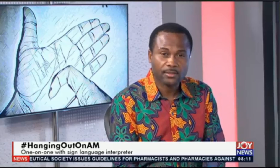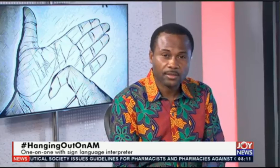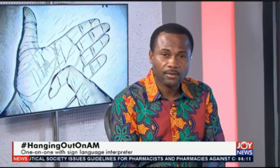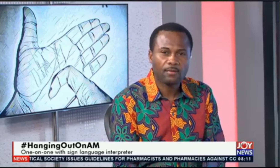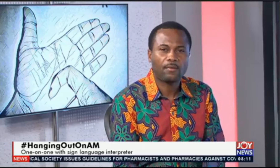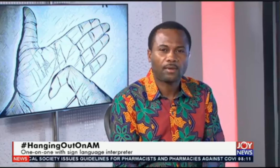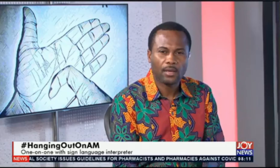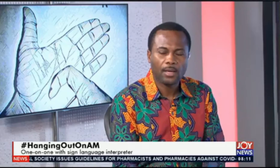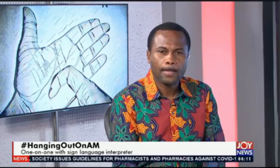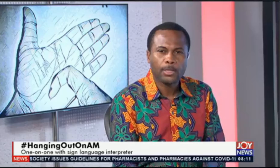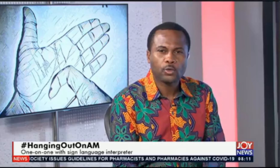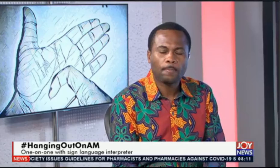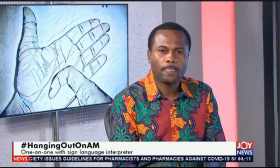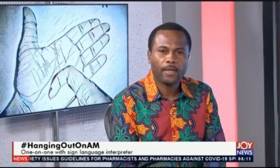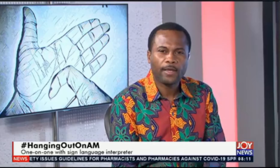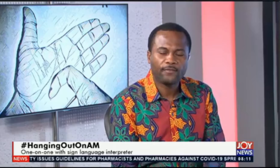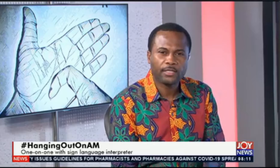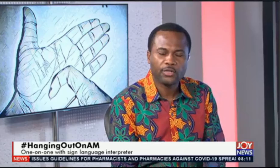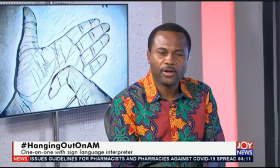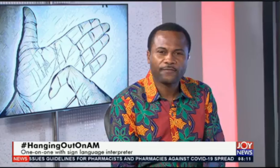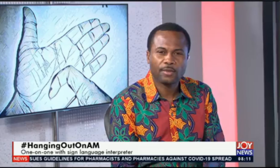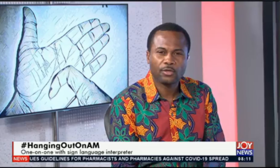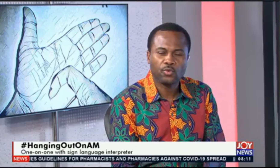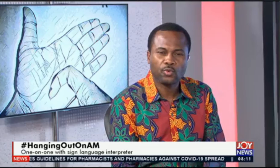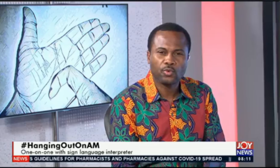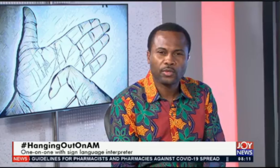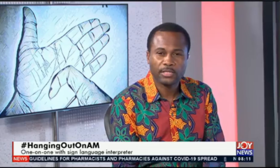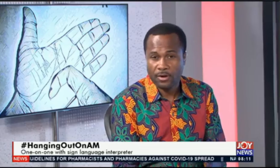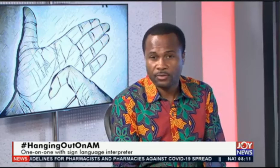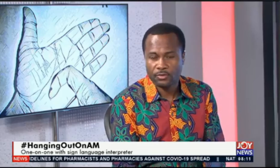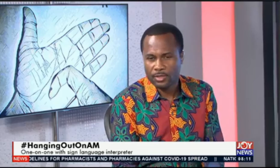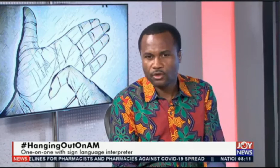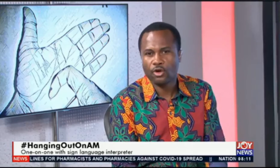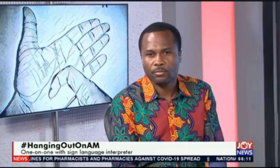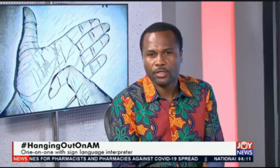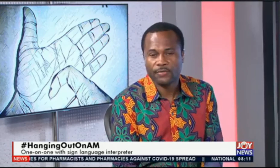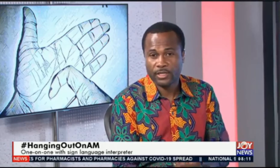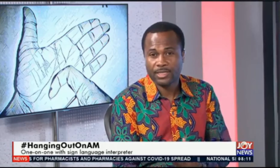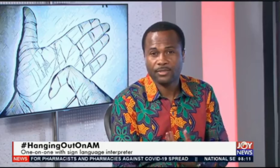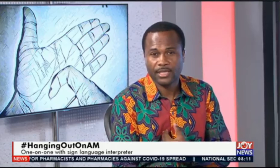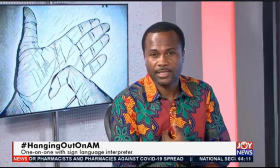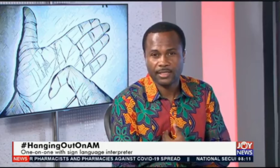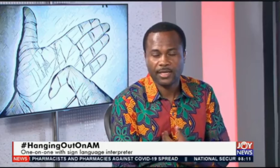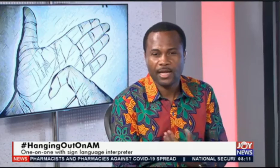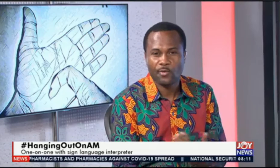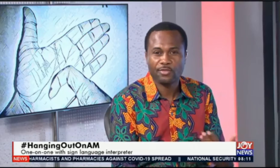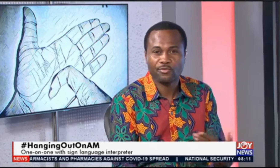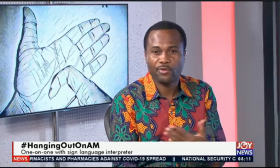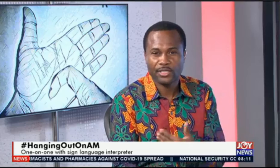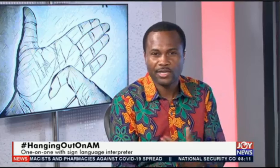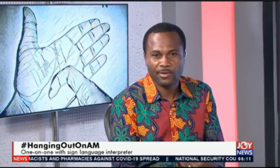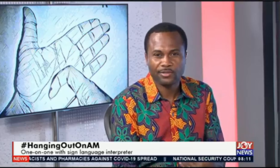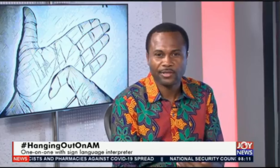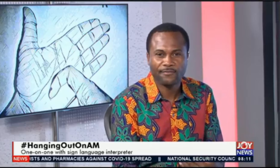person. Okay. Yes, please. So if, let's say, you have somebody who is around you in your community, for example, yesterday, I went